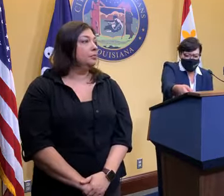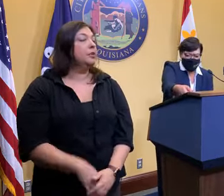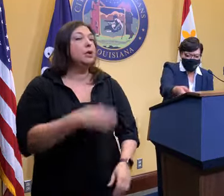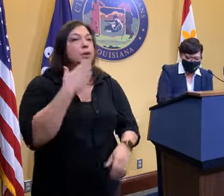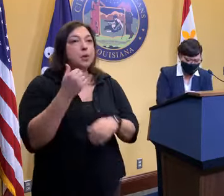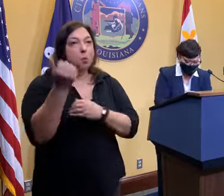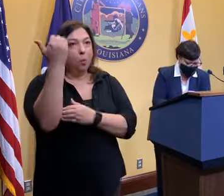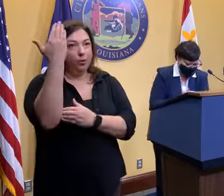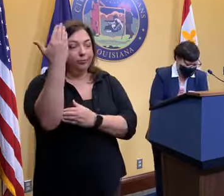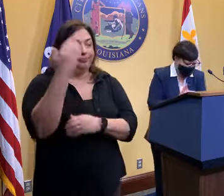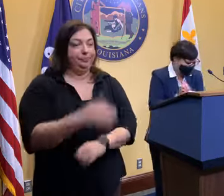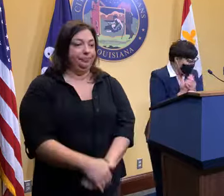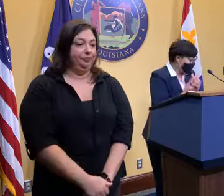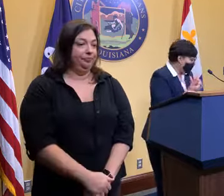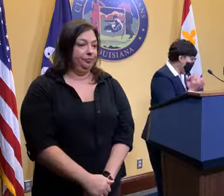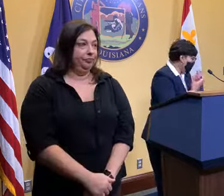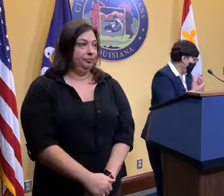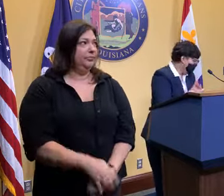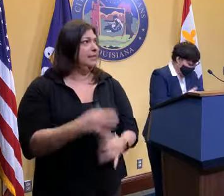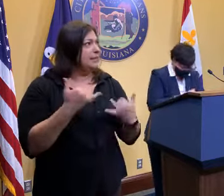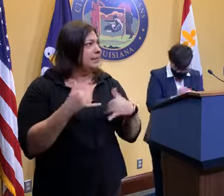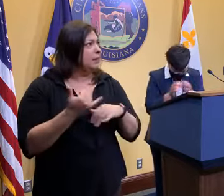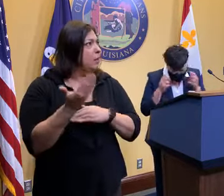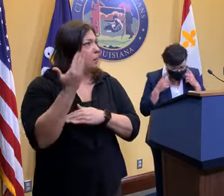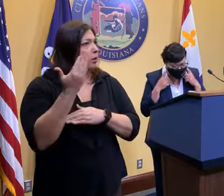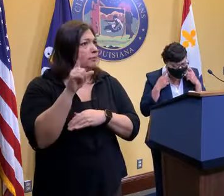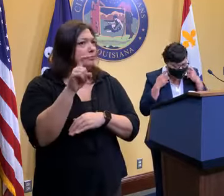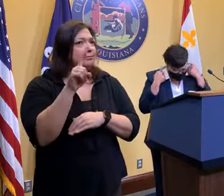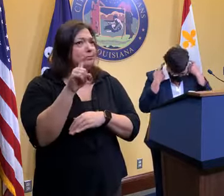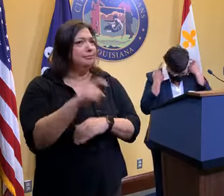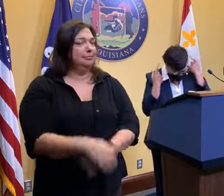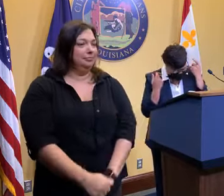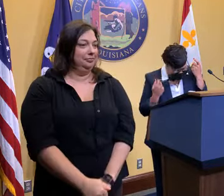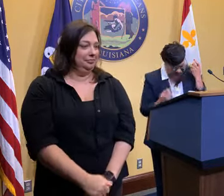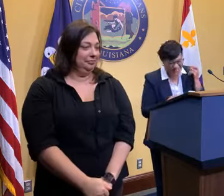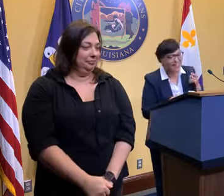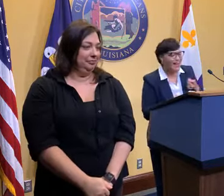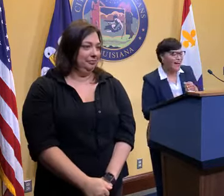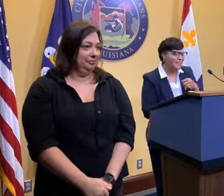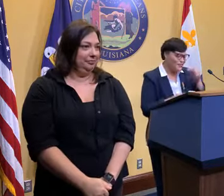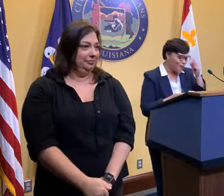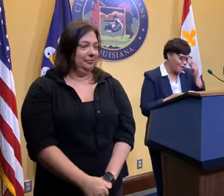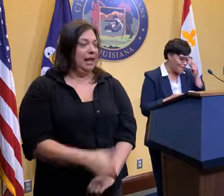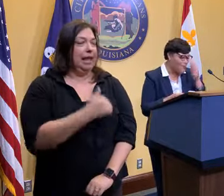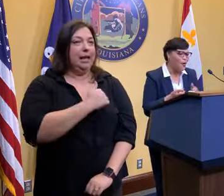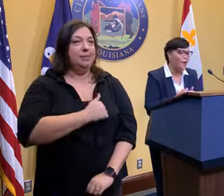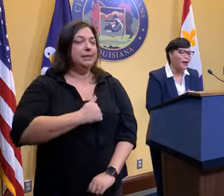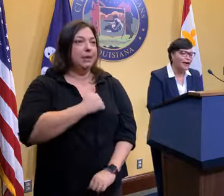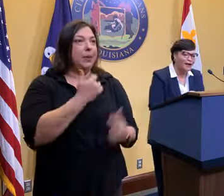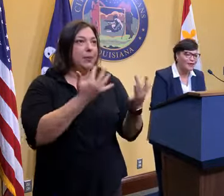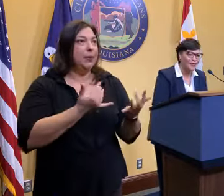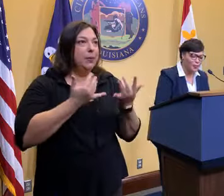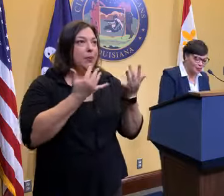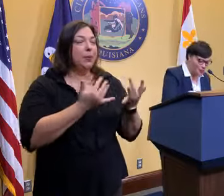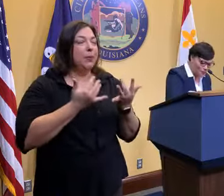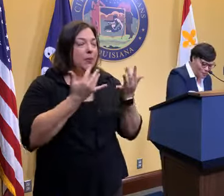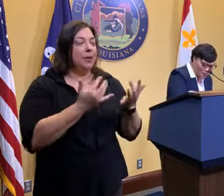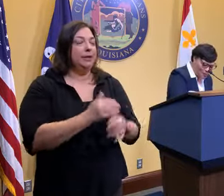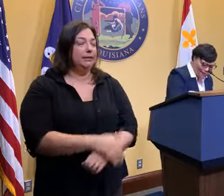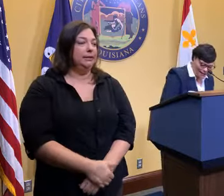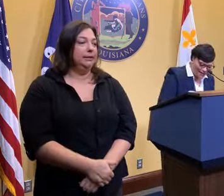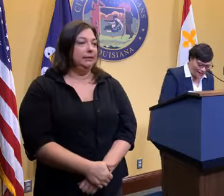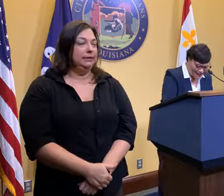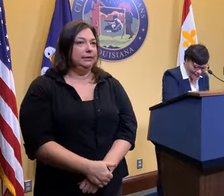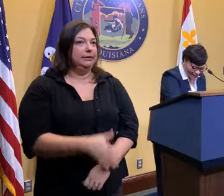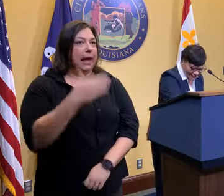Good morning. Still morning? Barely. I'm sorry to keep you all waiting. I know we were